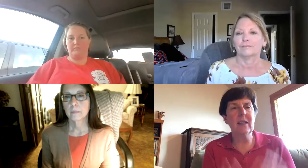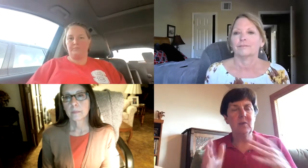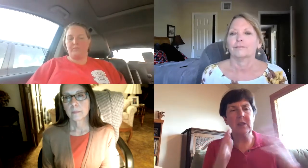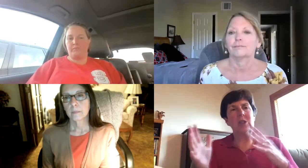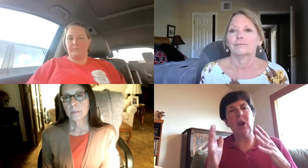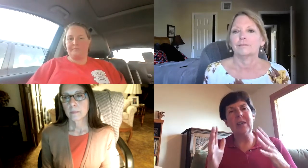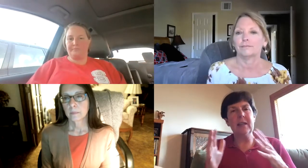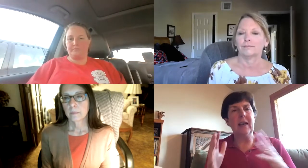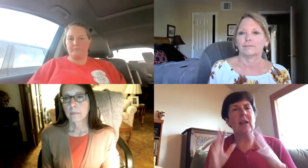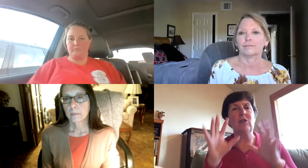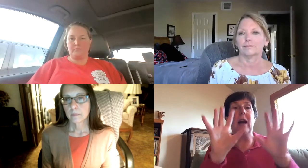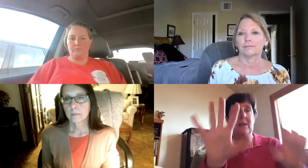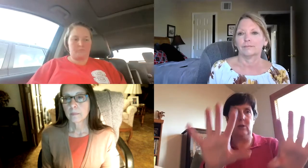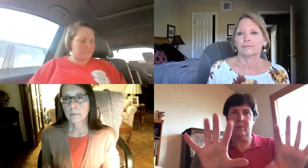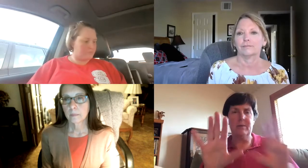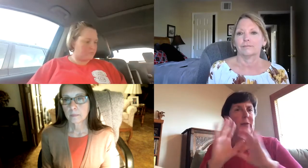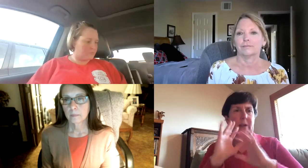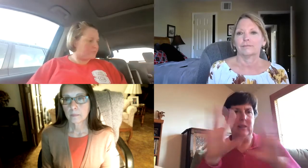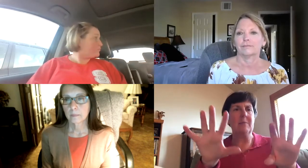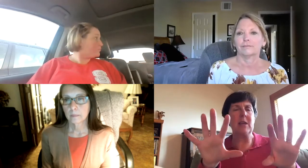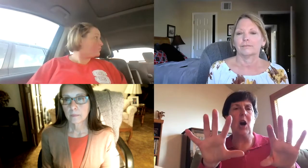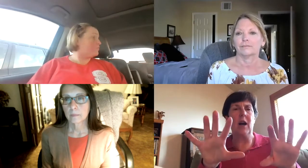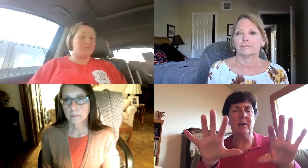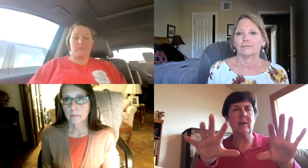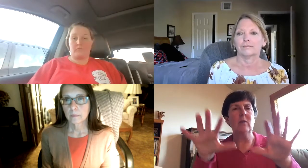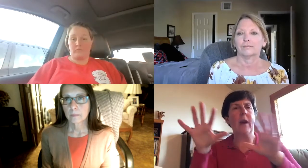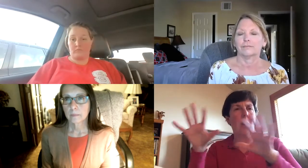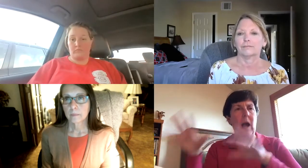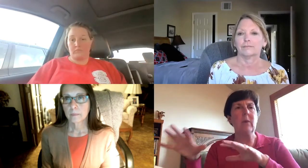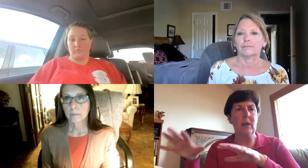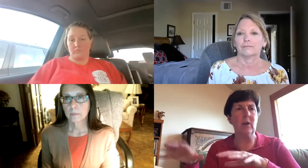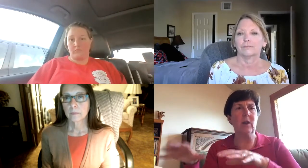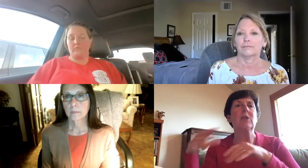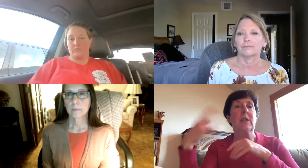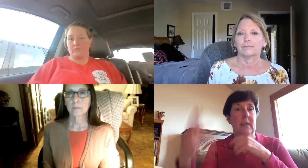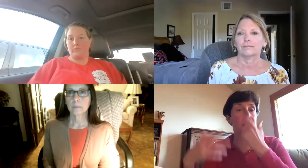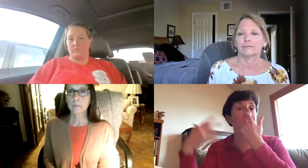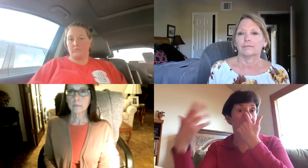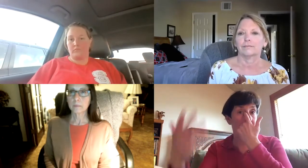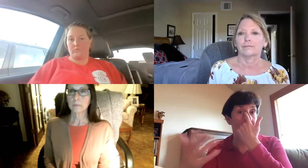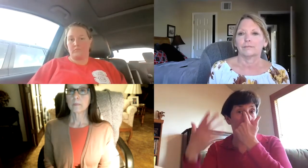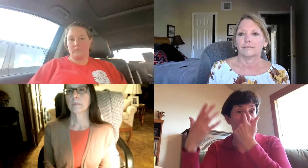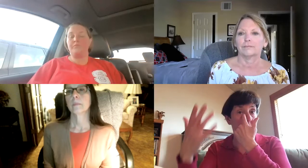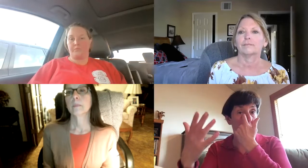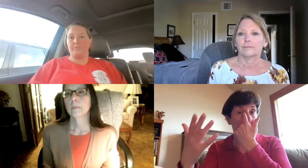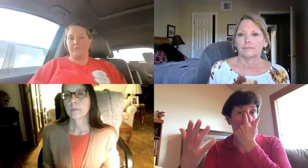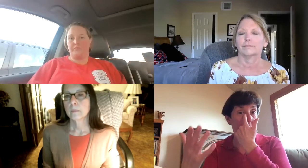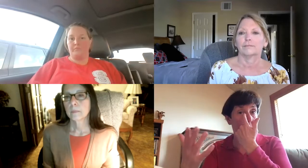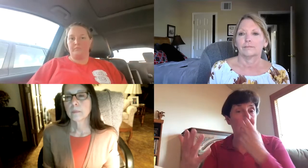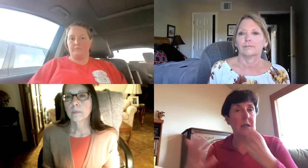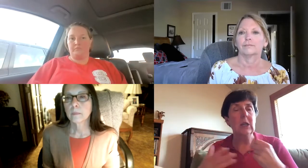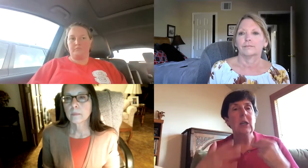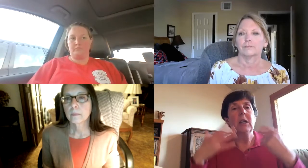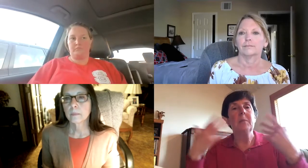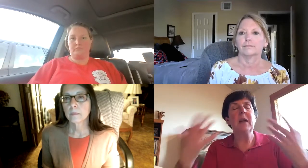the kids would start to get, and you guys are definitely beyond where I would encourage the kids to try to